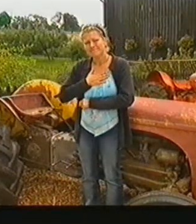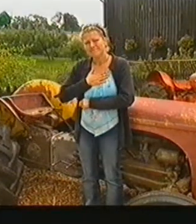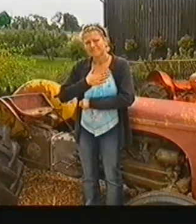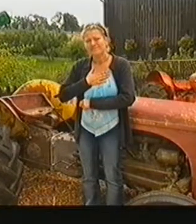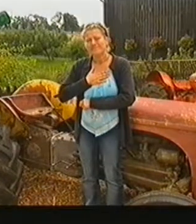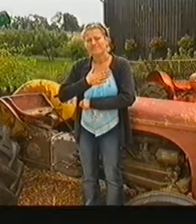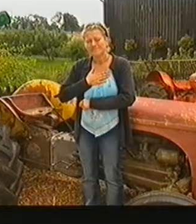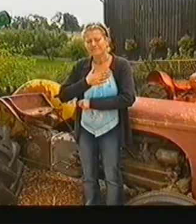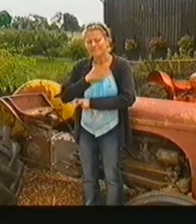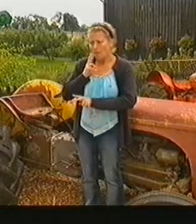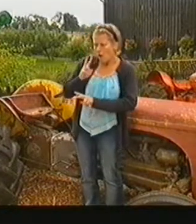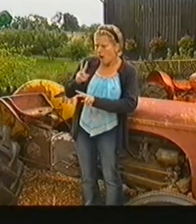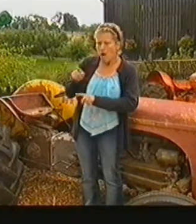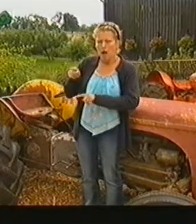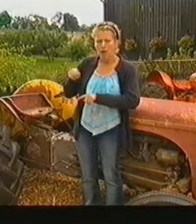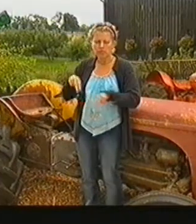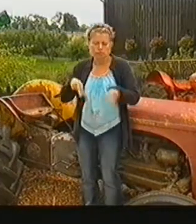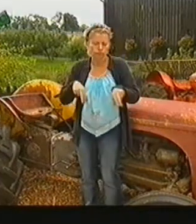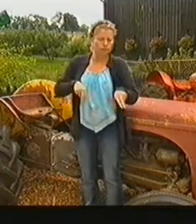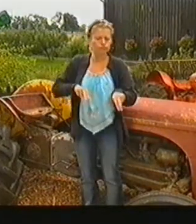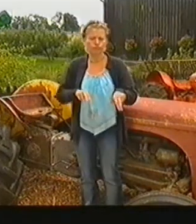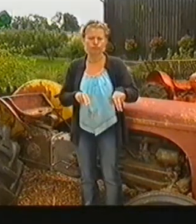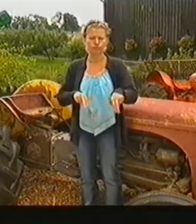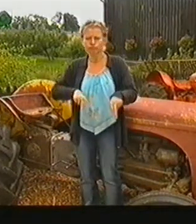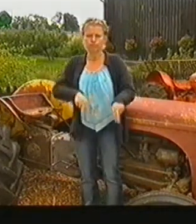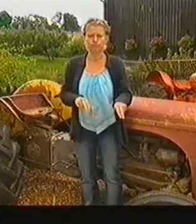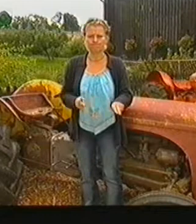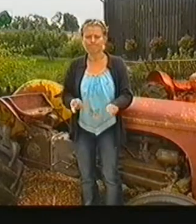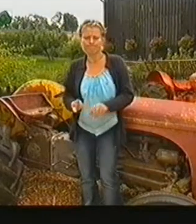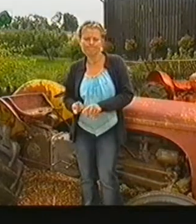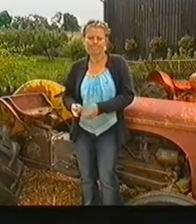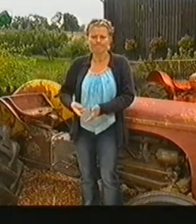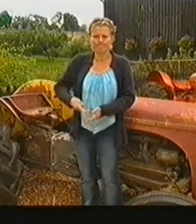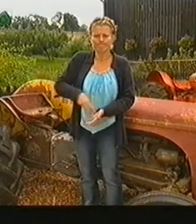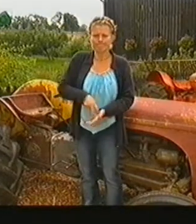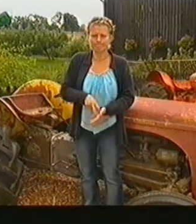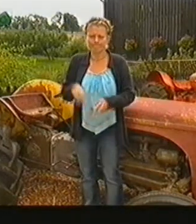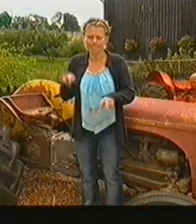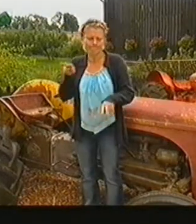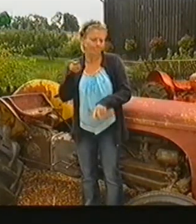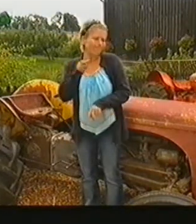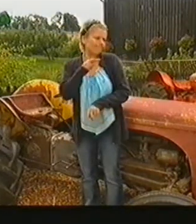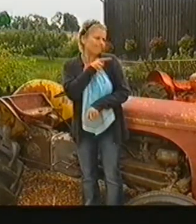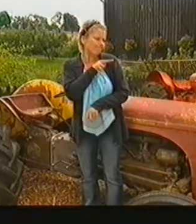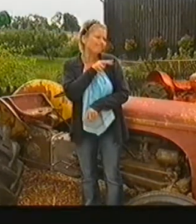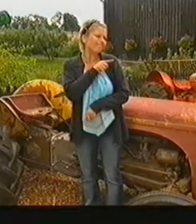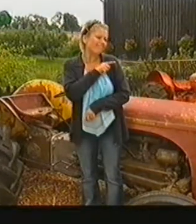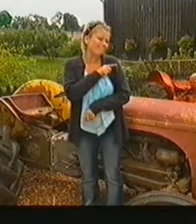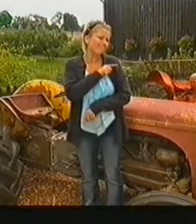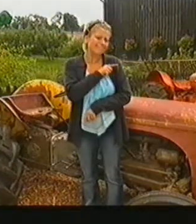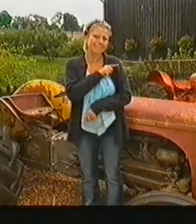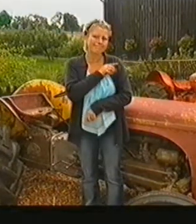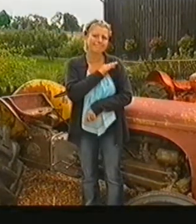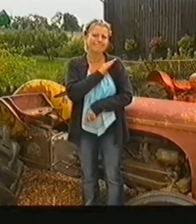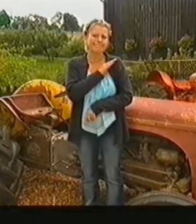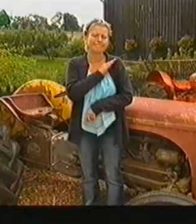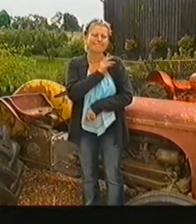looked at him, she saw him stir himself and get slowly to his feet. He looked back at his wife. There was a